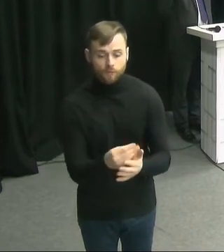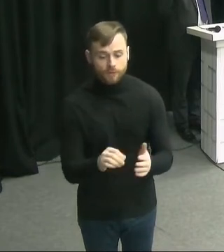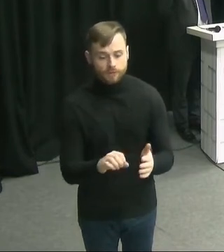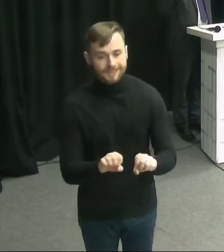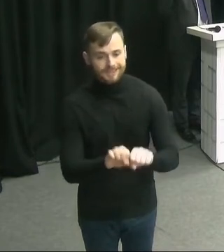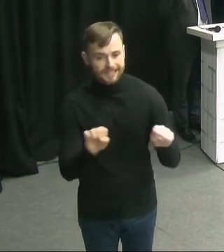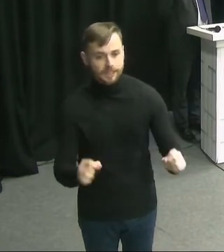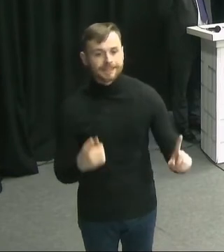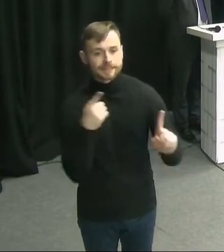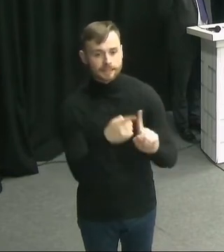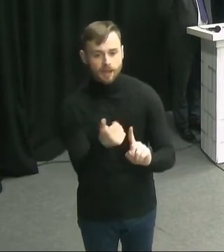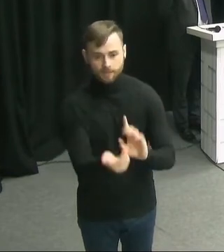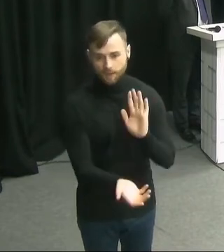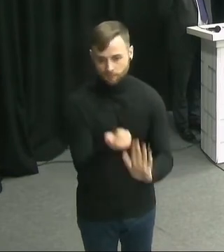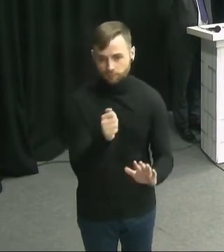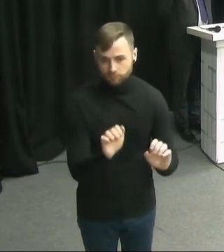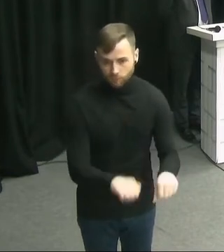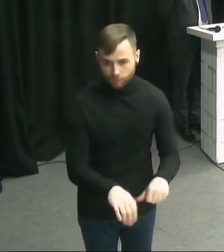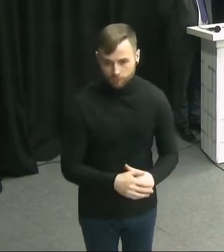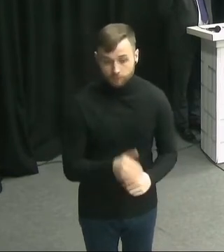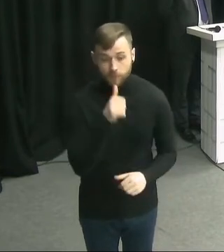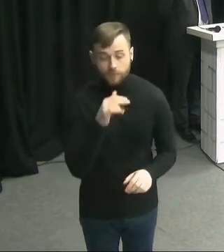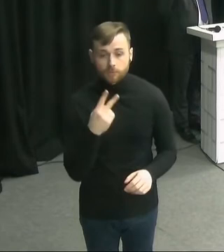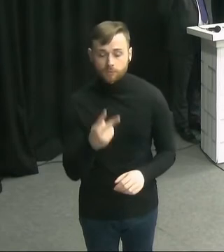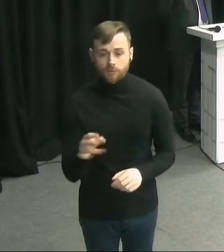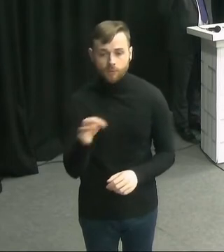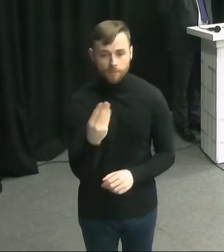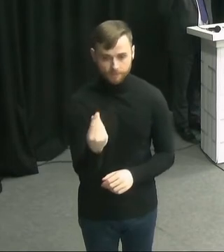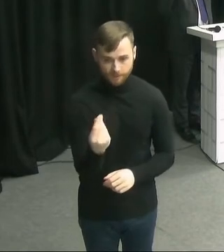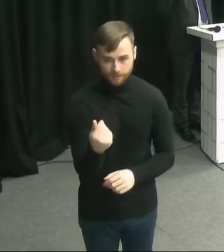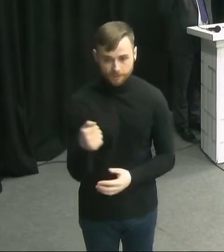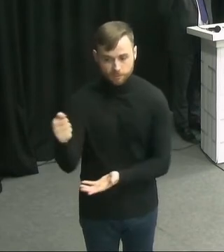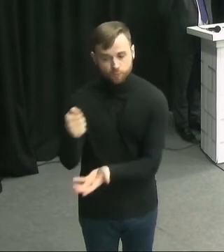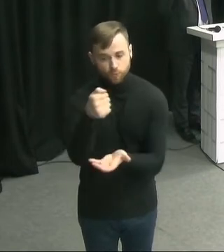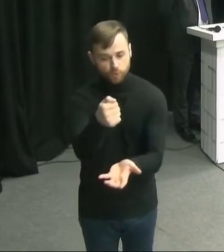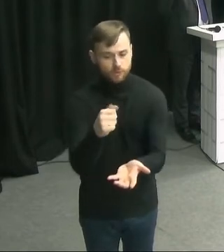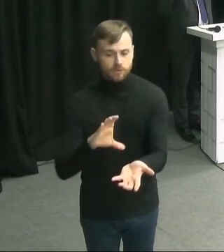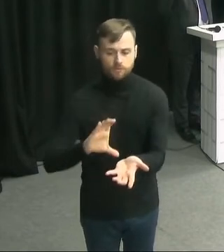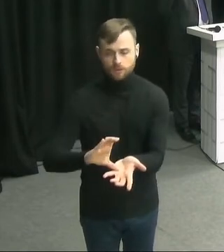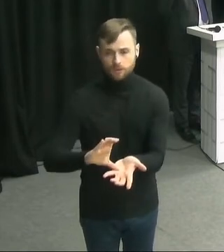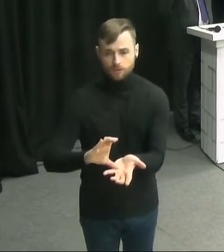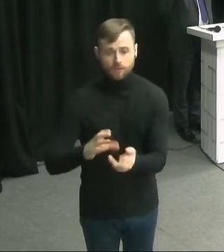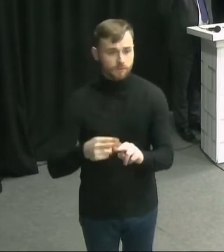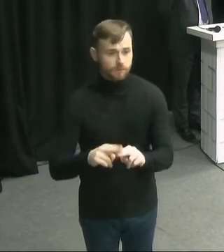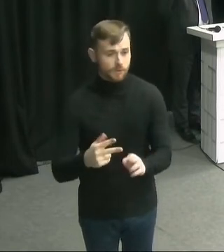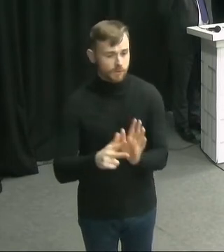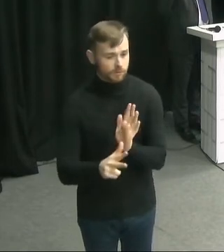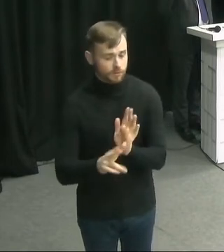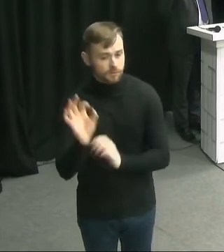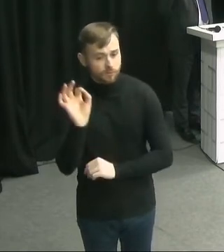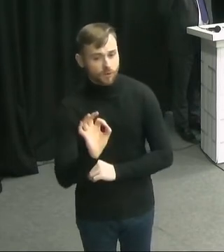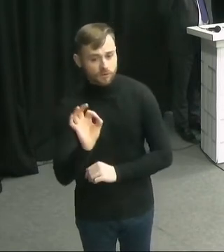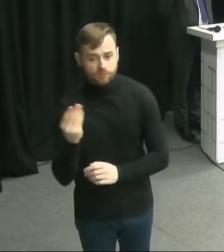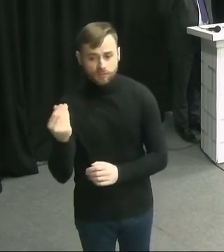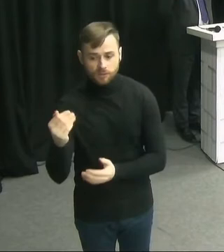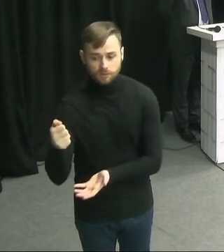big part, 80% of our budget, comes from the state budget. Now, who decides on the state budget? Well, the